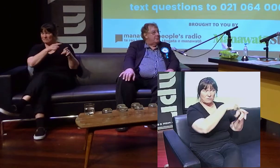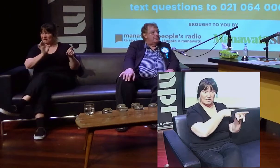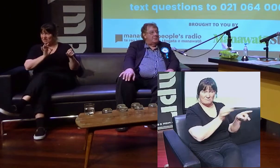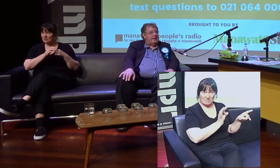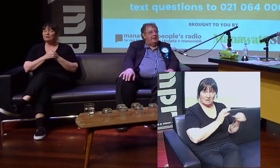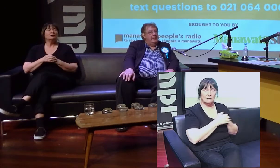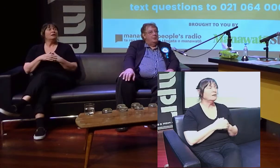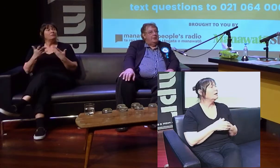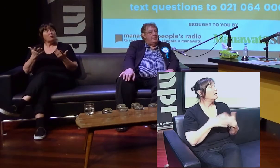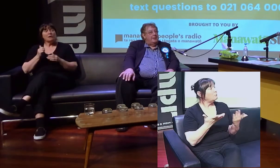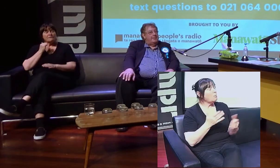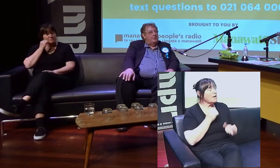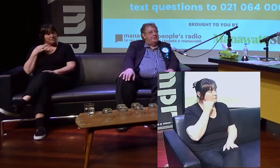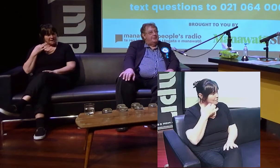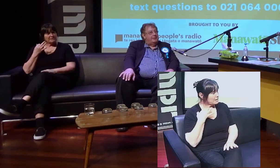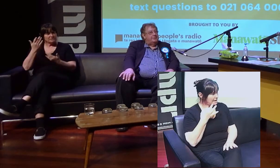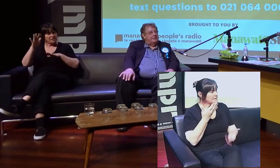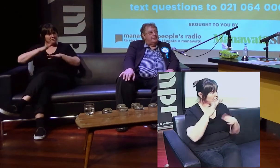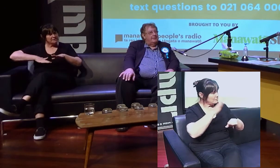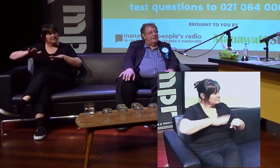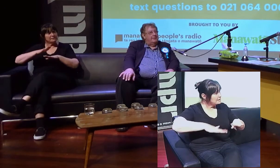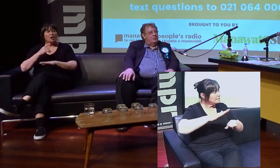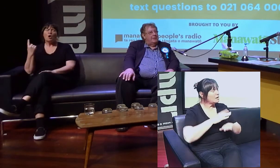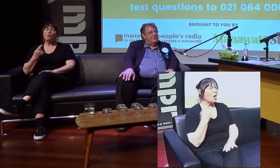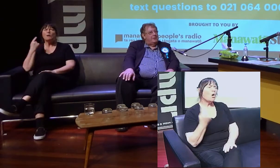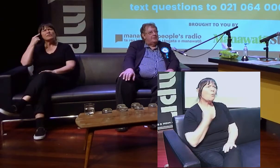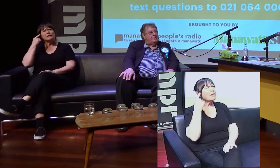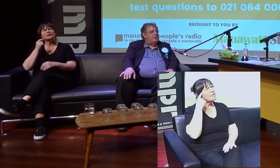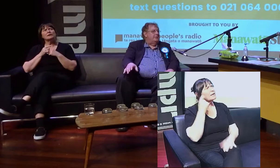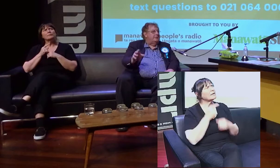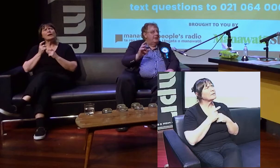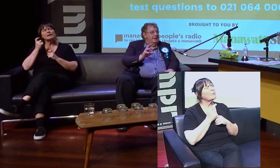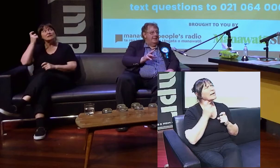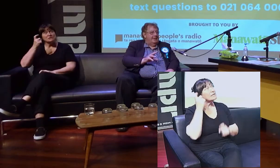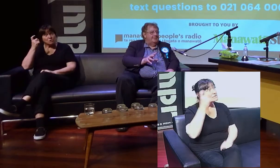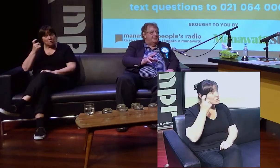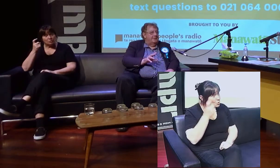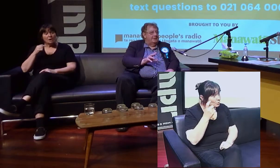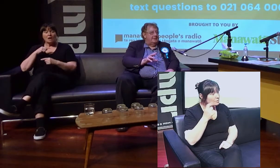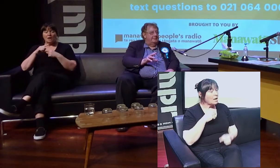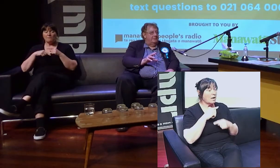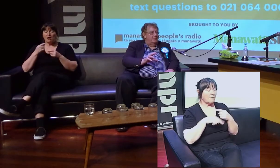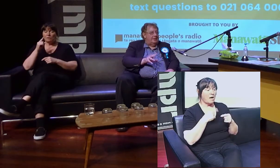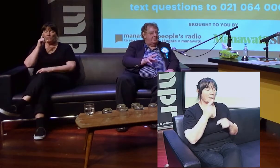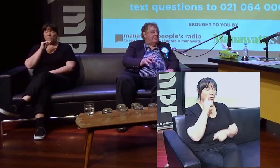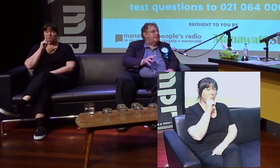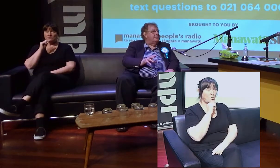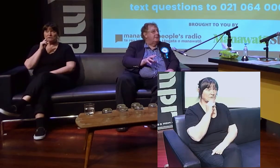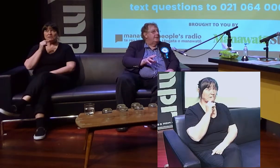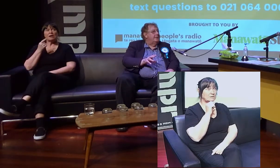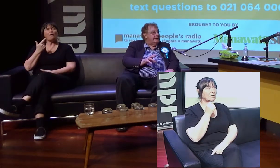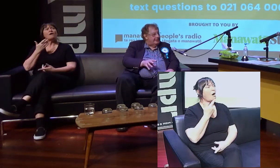absolutely no problem with that. We think that we are very concerned about the possibility of